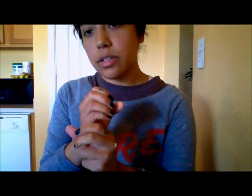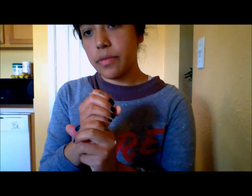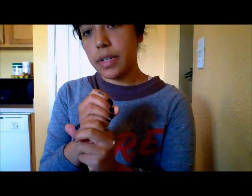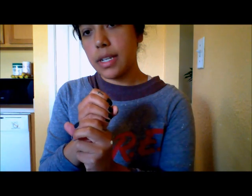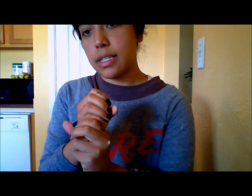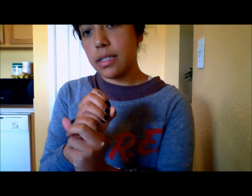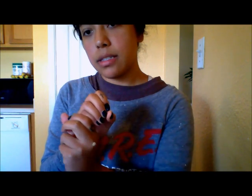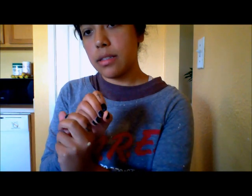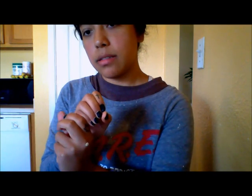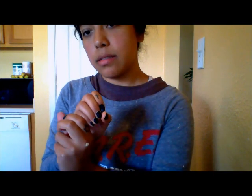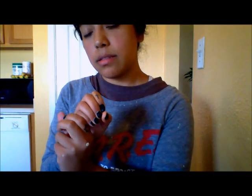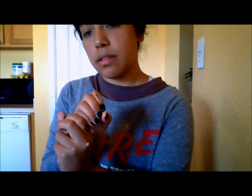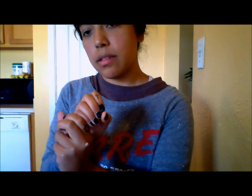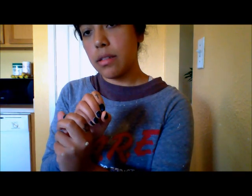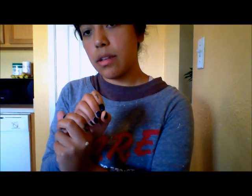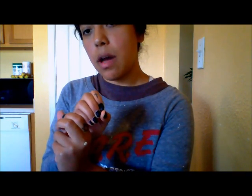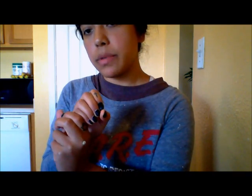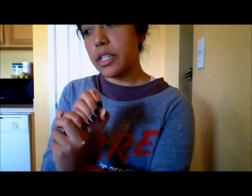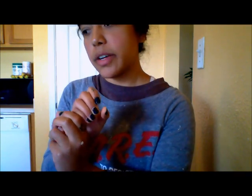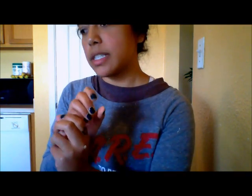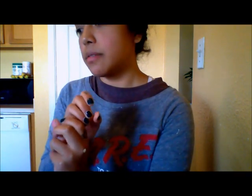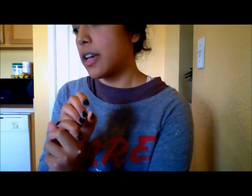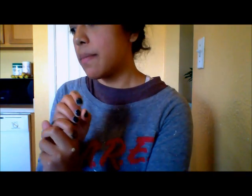so it's opposite direction, okay?